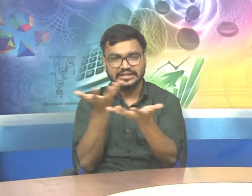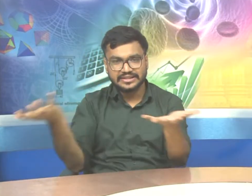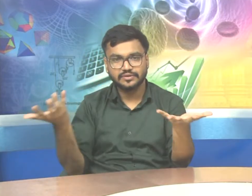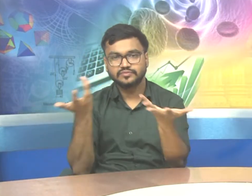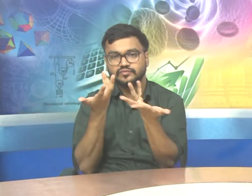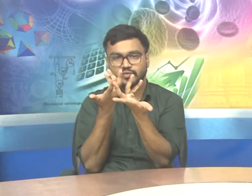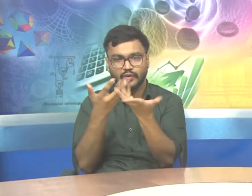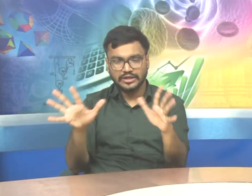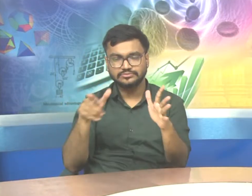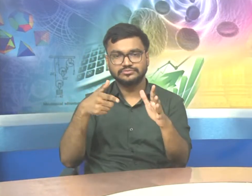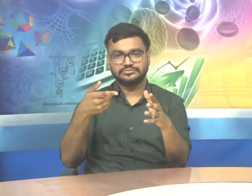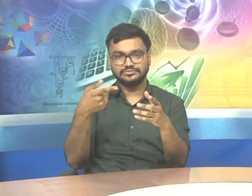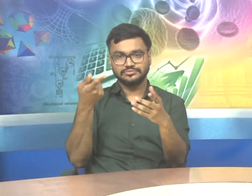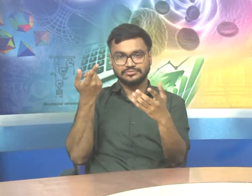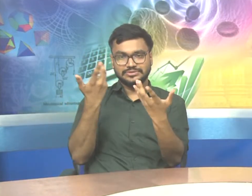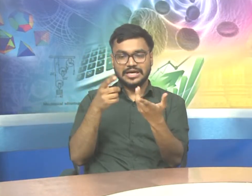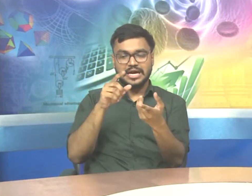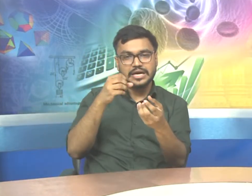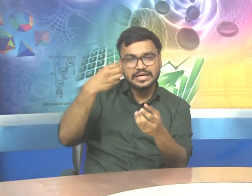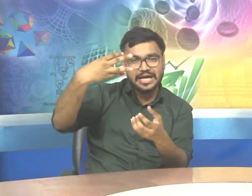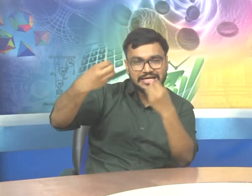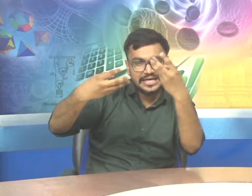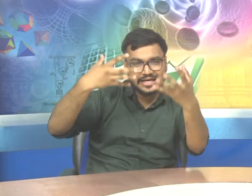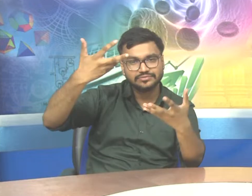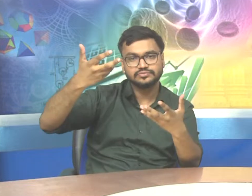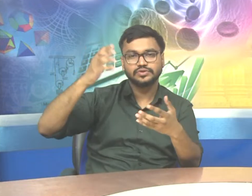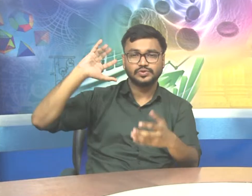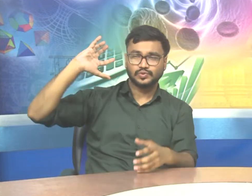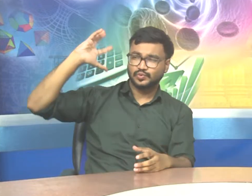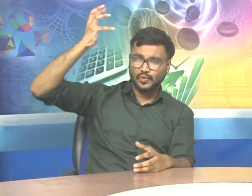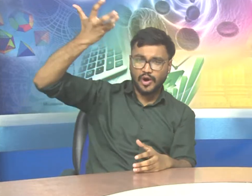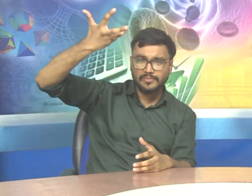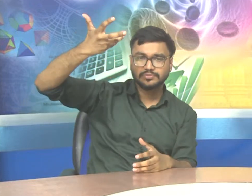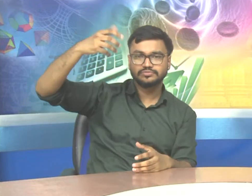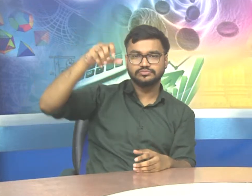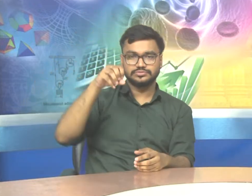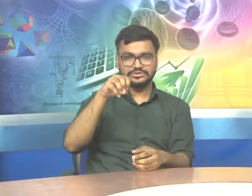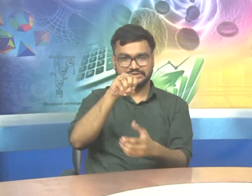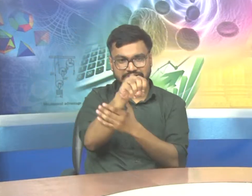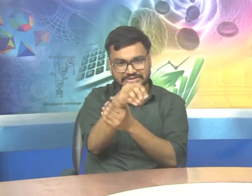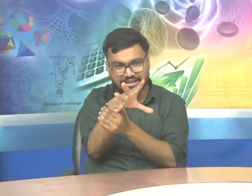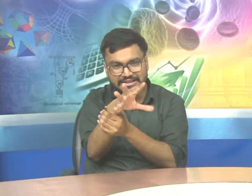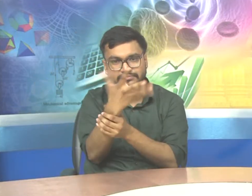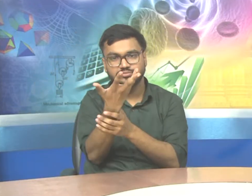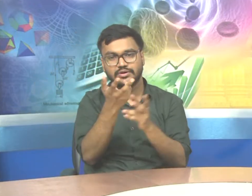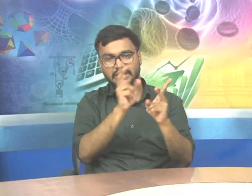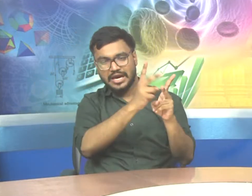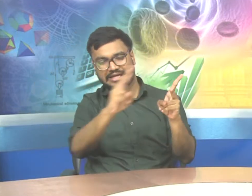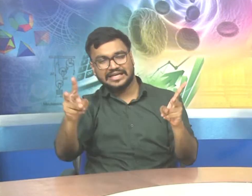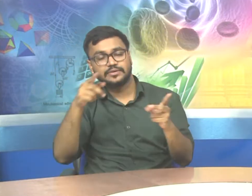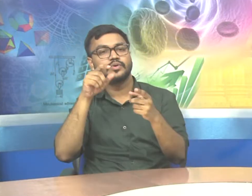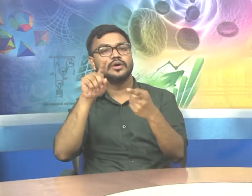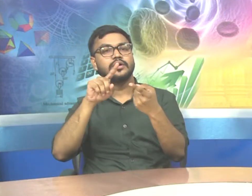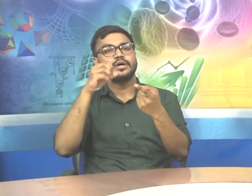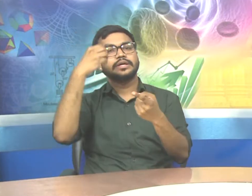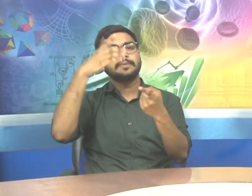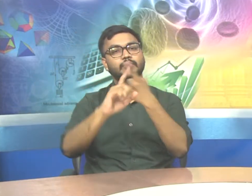Light energy is the energy that comes from sources like the sun,